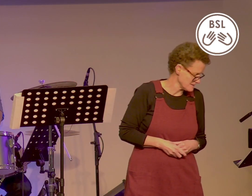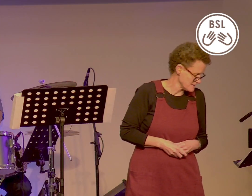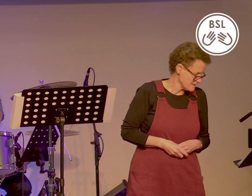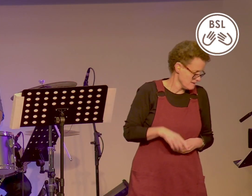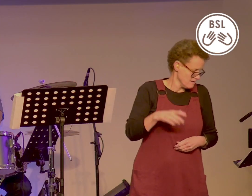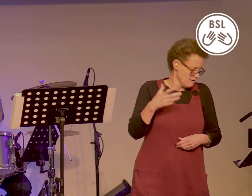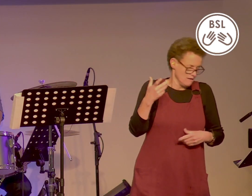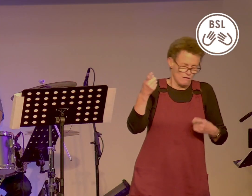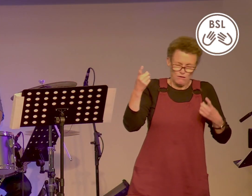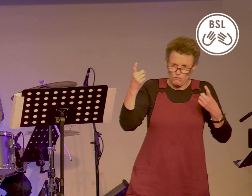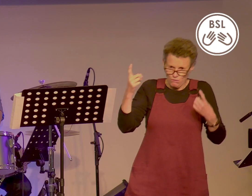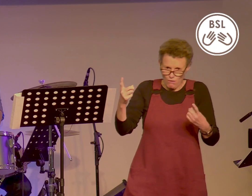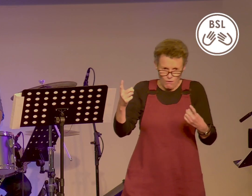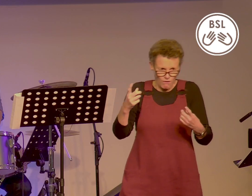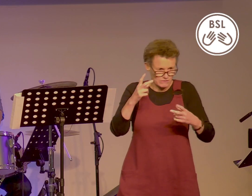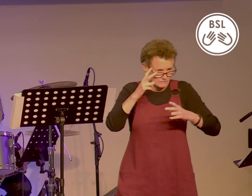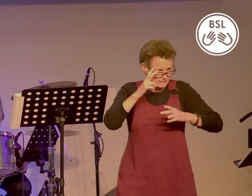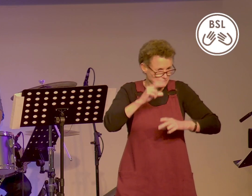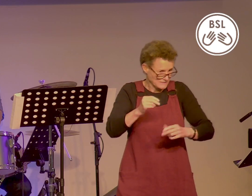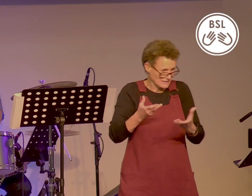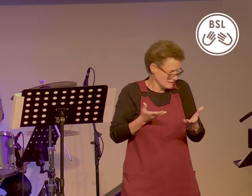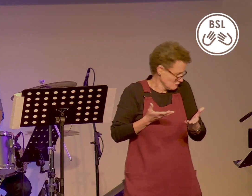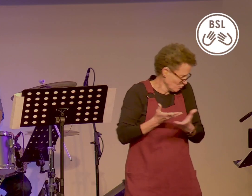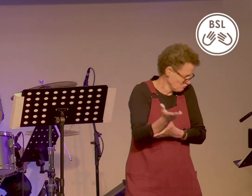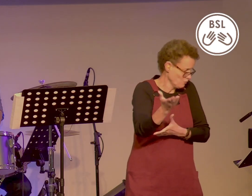without BSL interpretation.